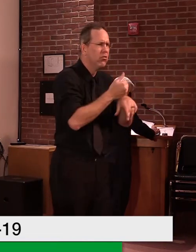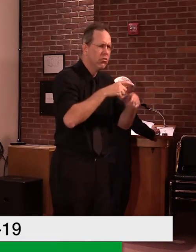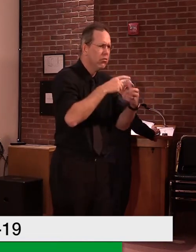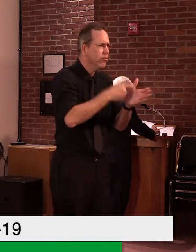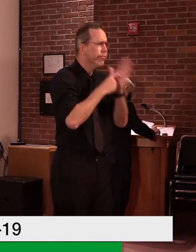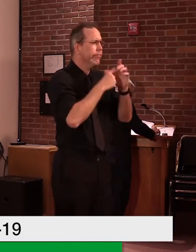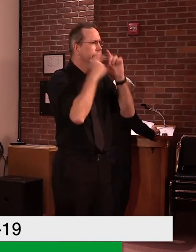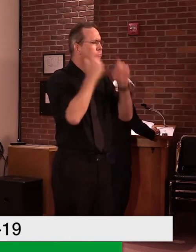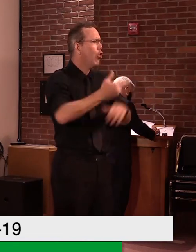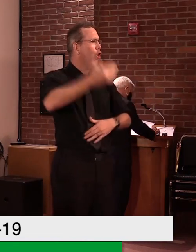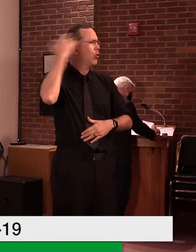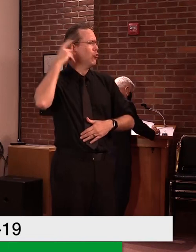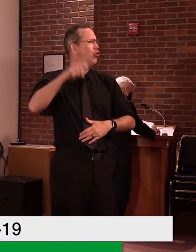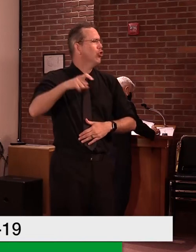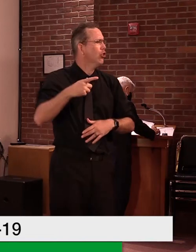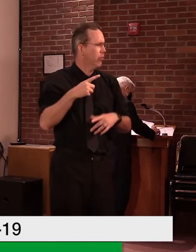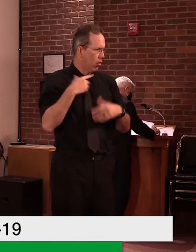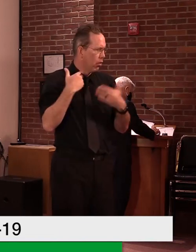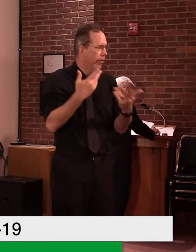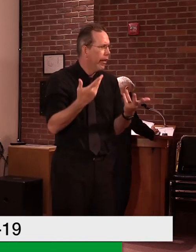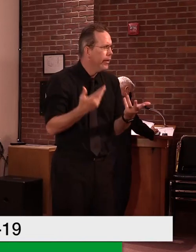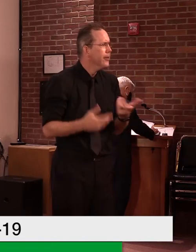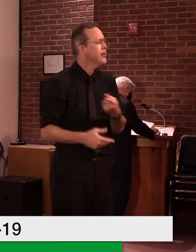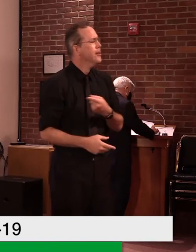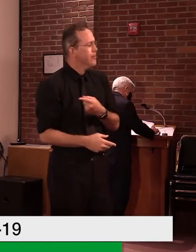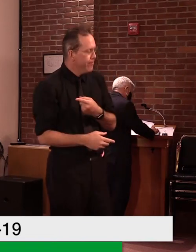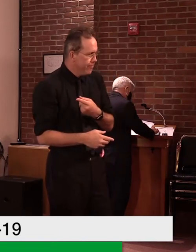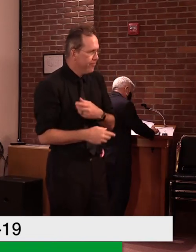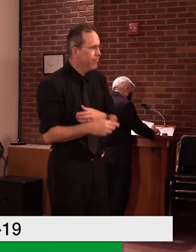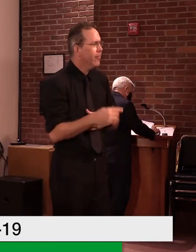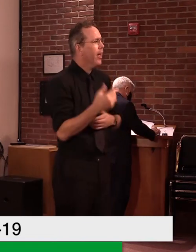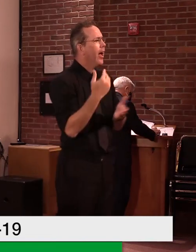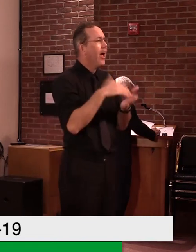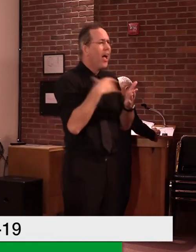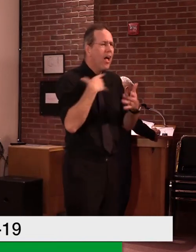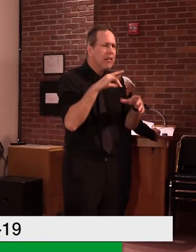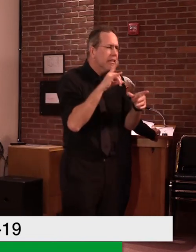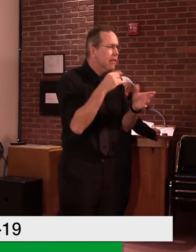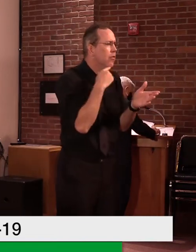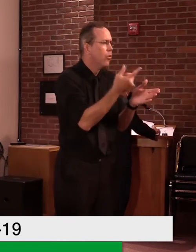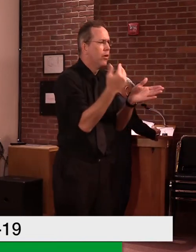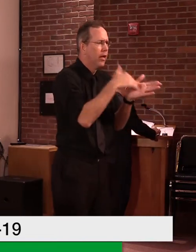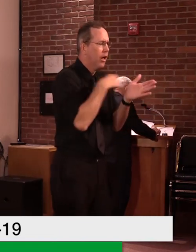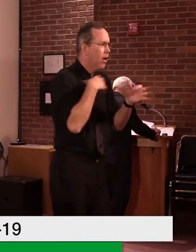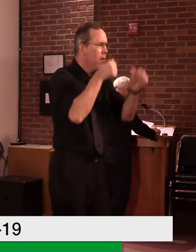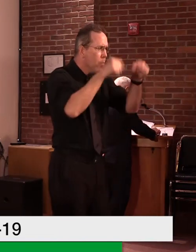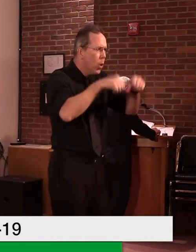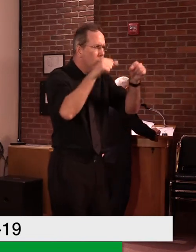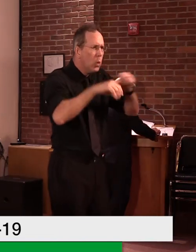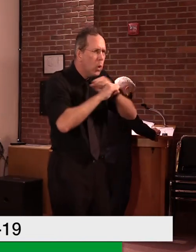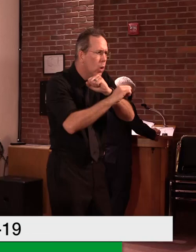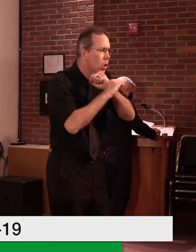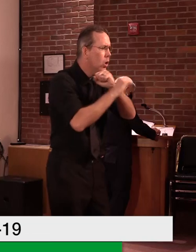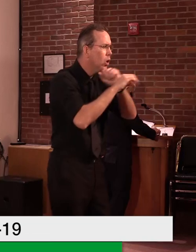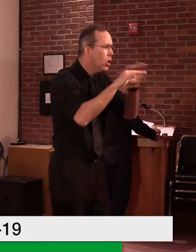do have the ability under this executive order to not serve someone who comes in without a reason